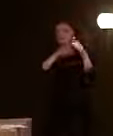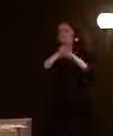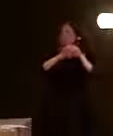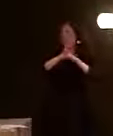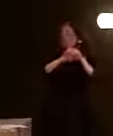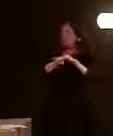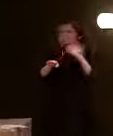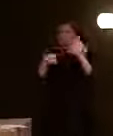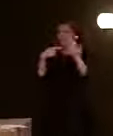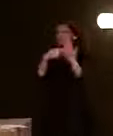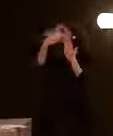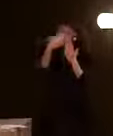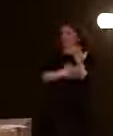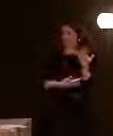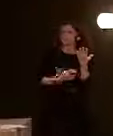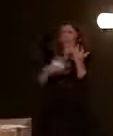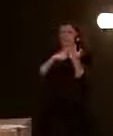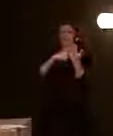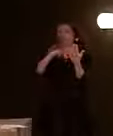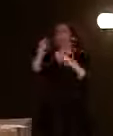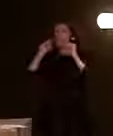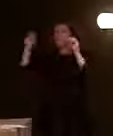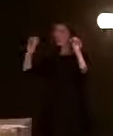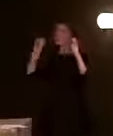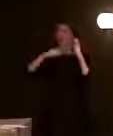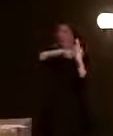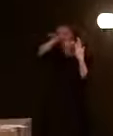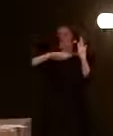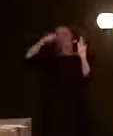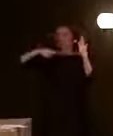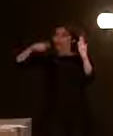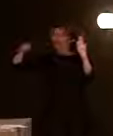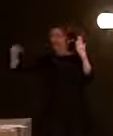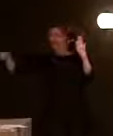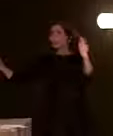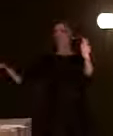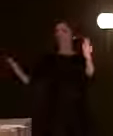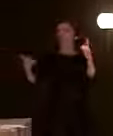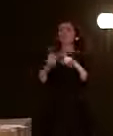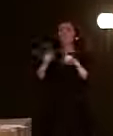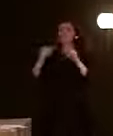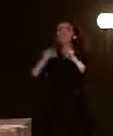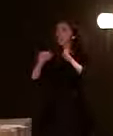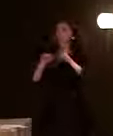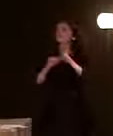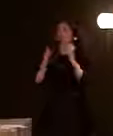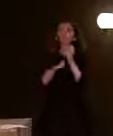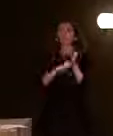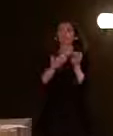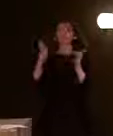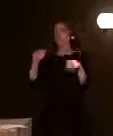around the world, what games are played in different parts of the world or countries, and then you can play